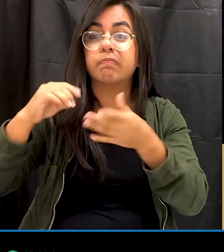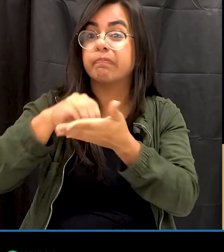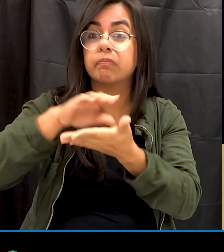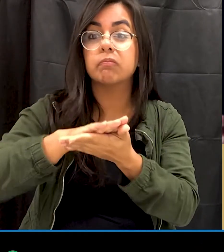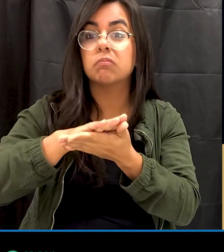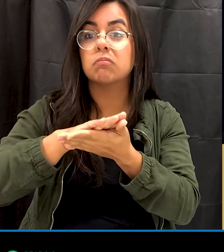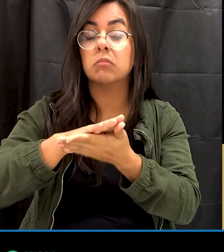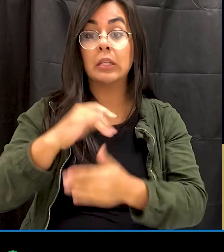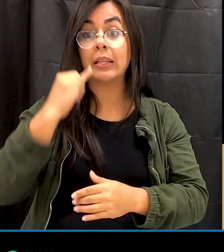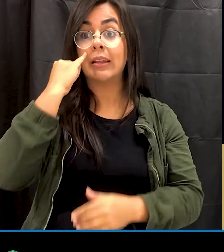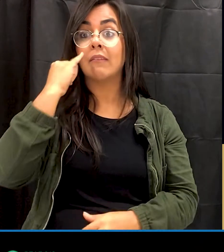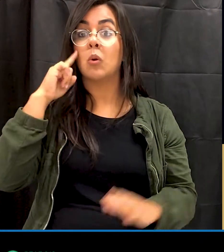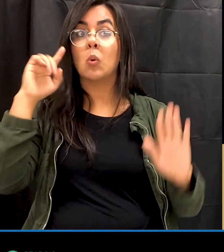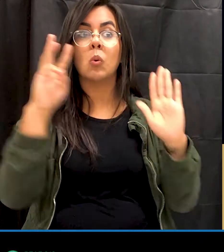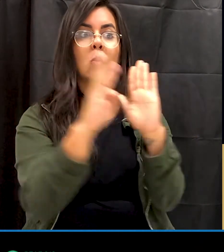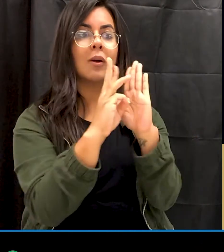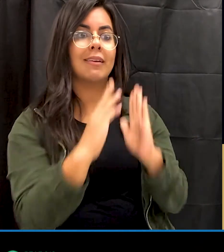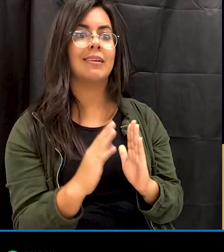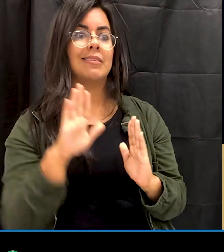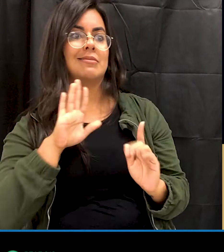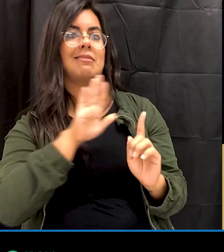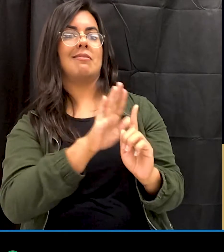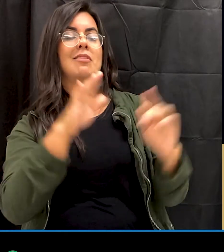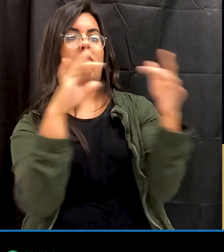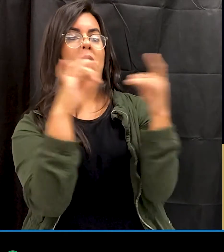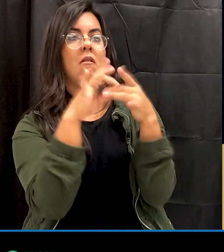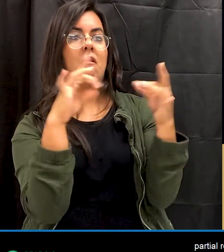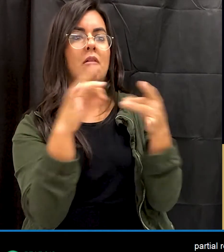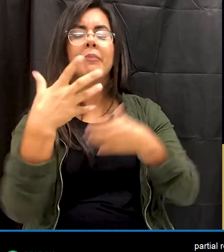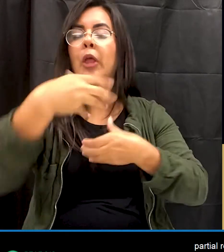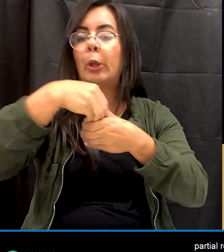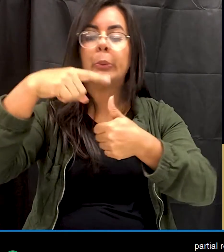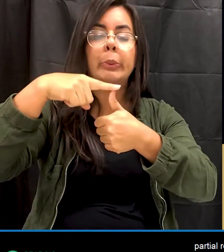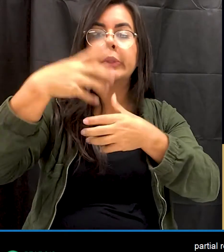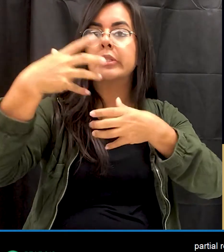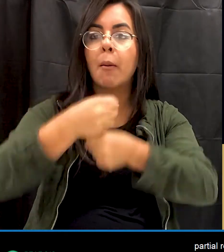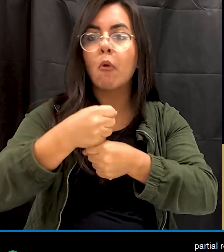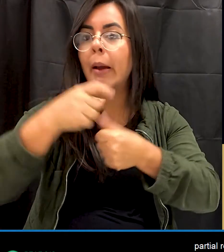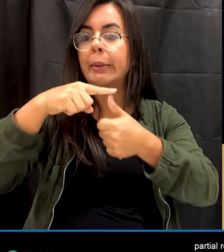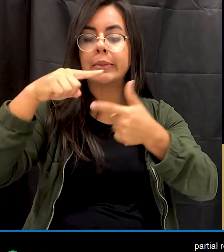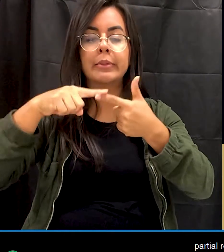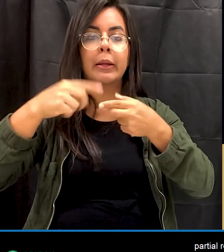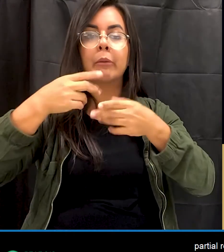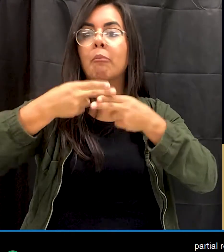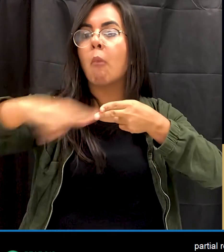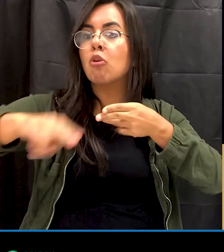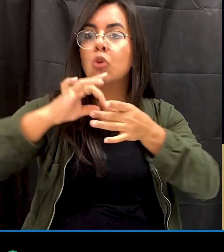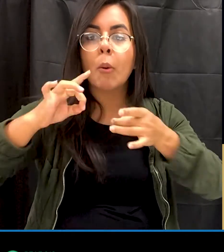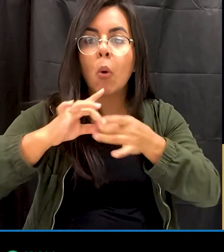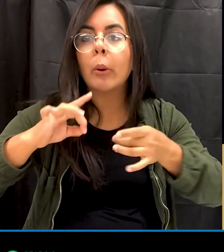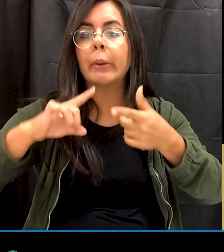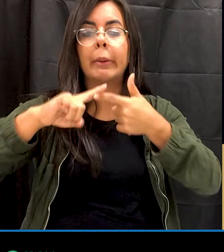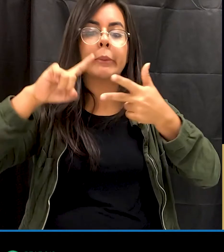Every kind of eyewitness account is going to have summarizing, partial reporting, it's going to have paraphrasing,